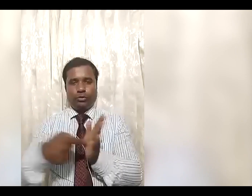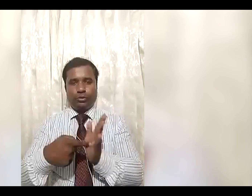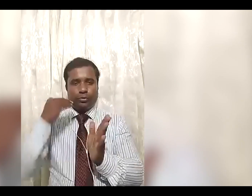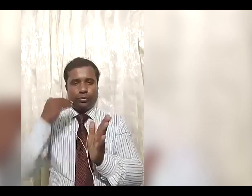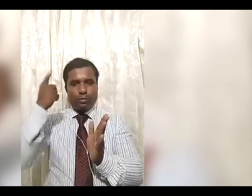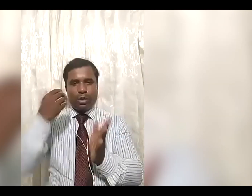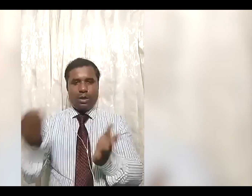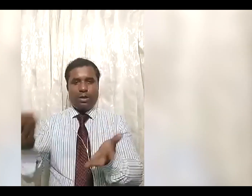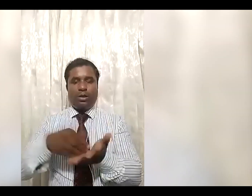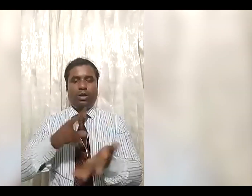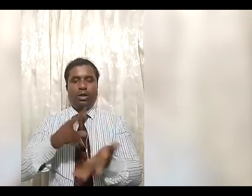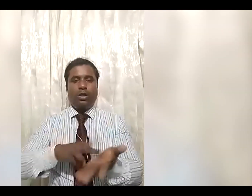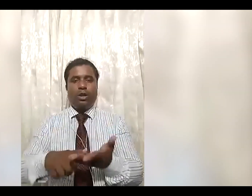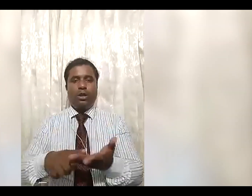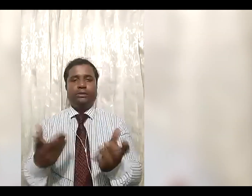is an important topic,